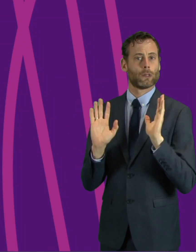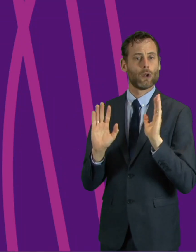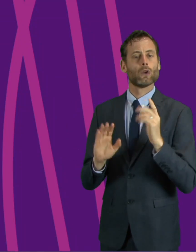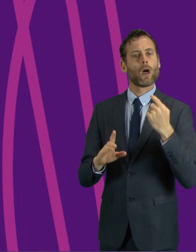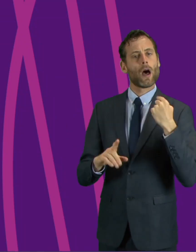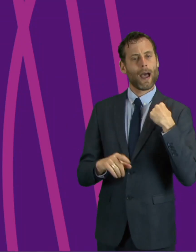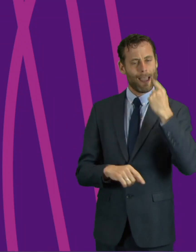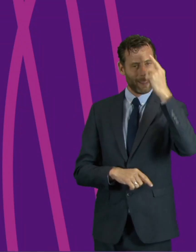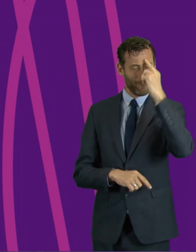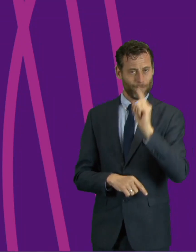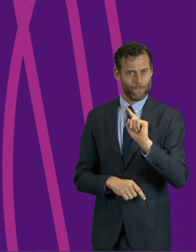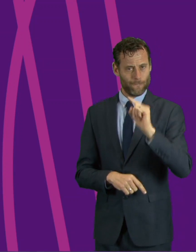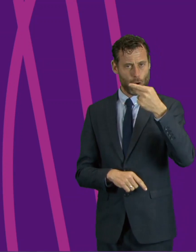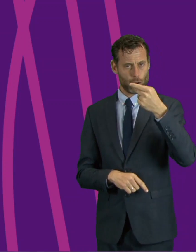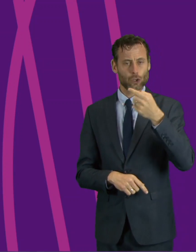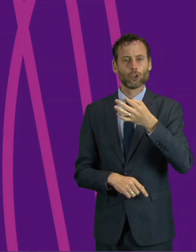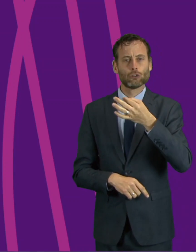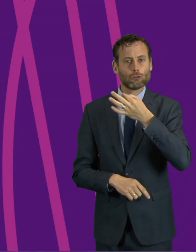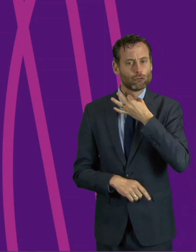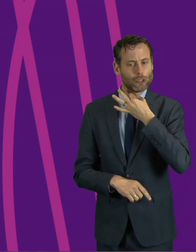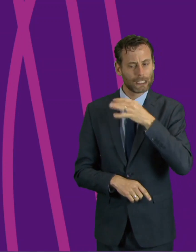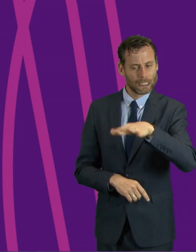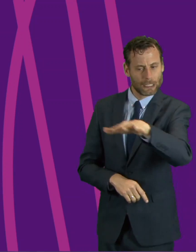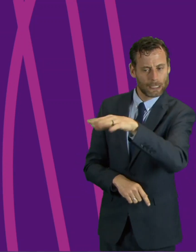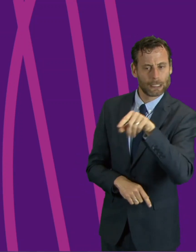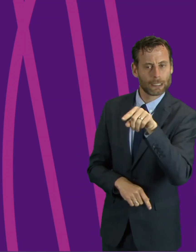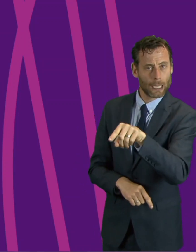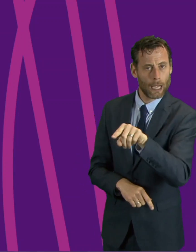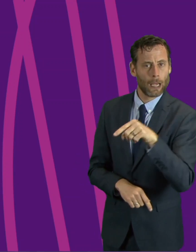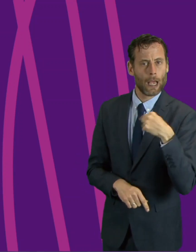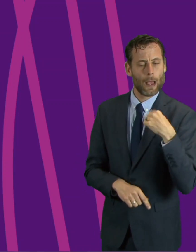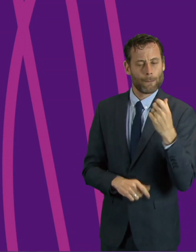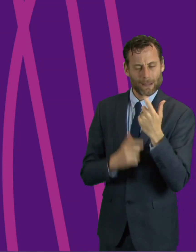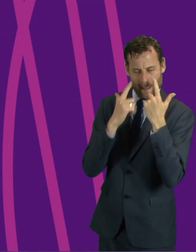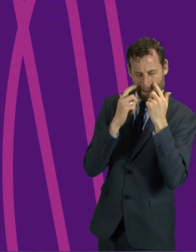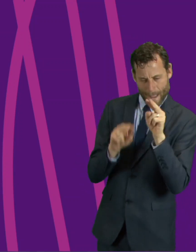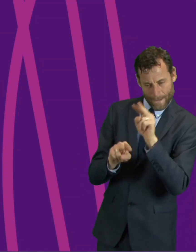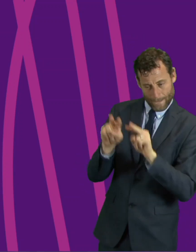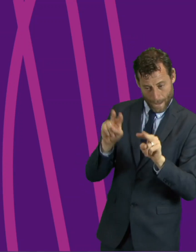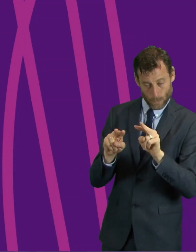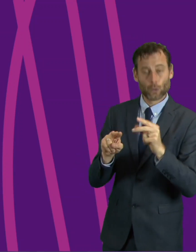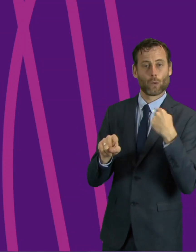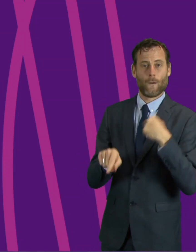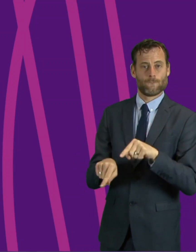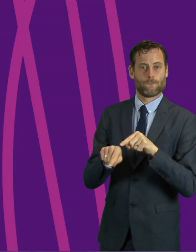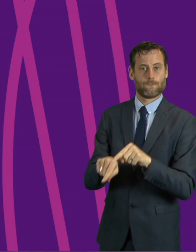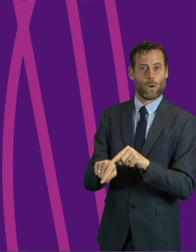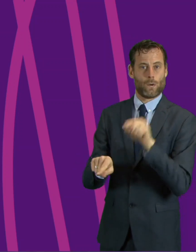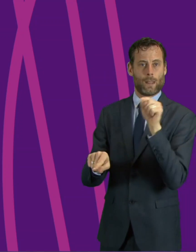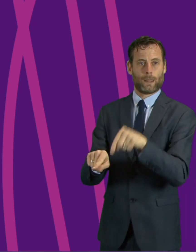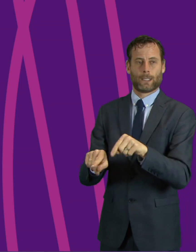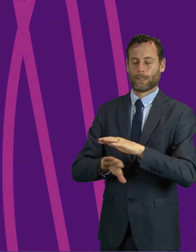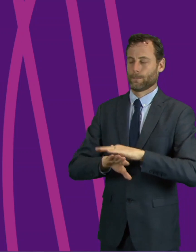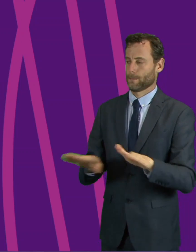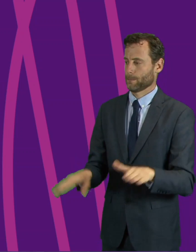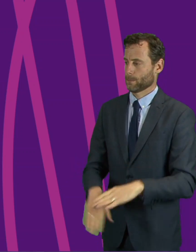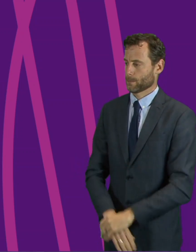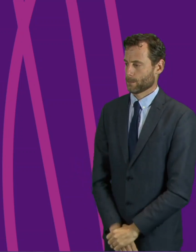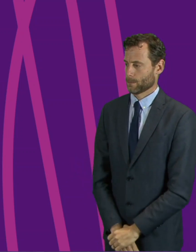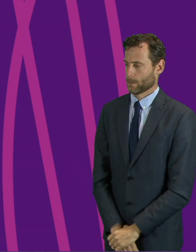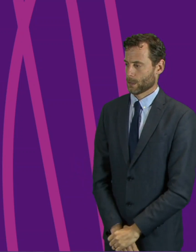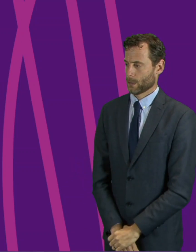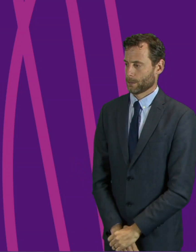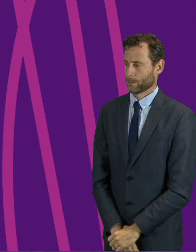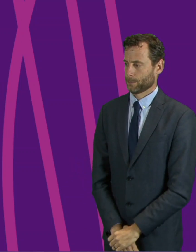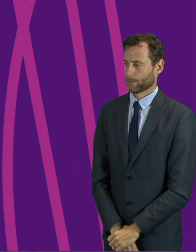risk-based and careful judgment that I have a responsibility to apply, and that's what I'm going to continue to do. Thank